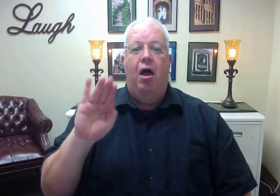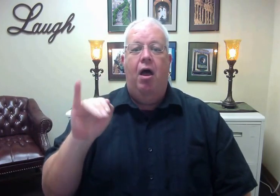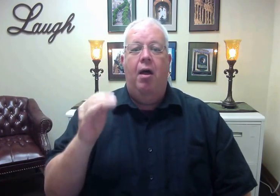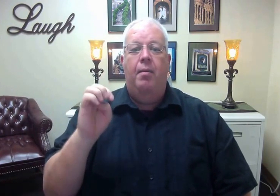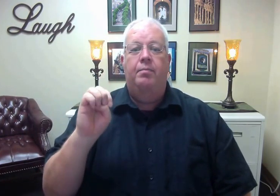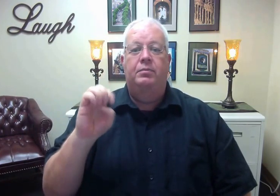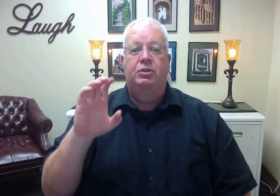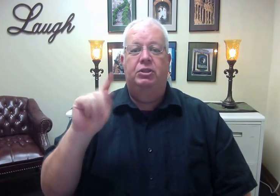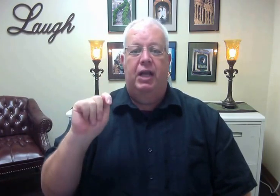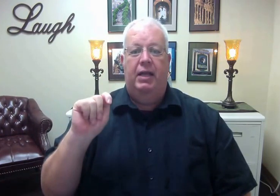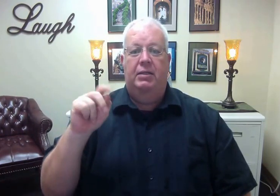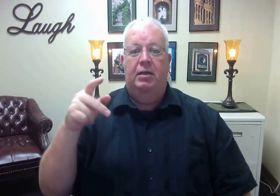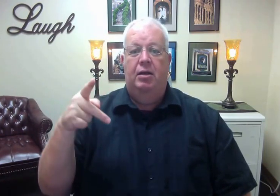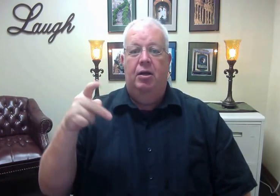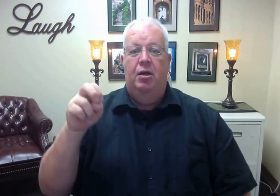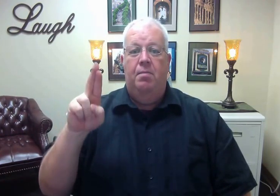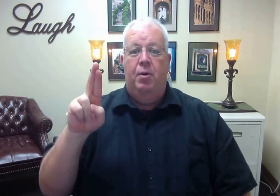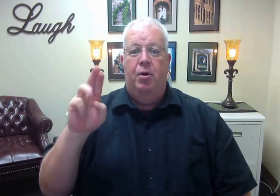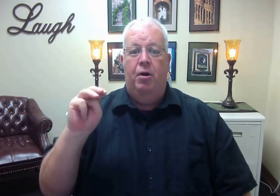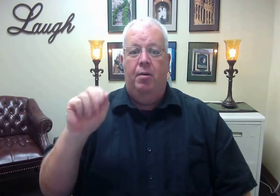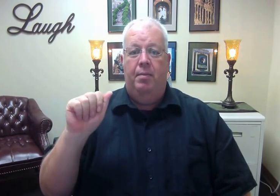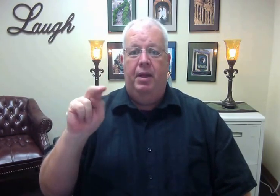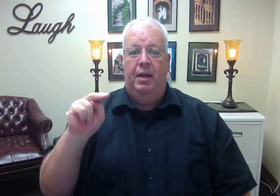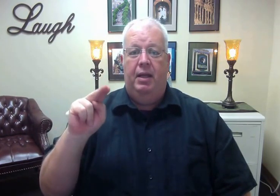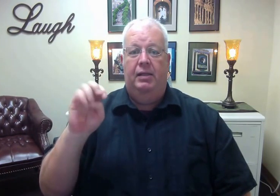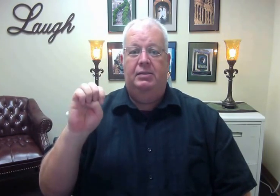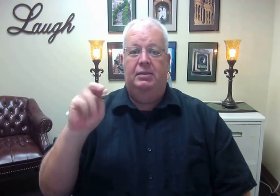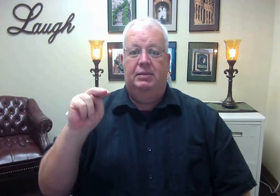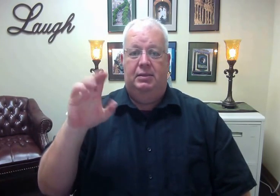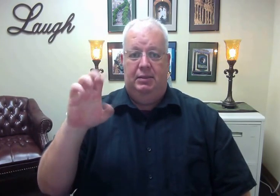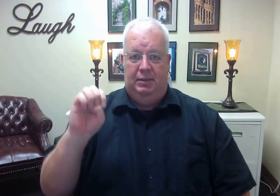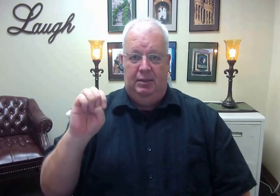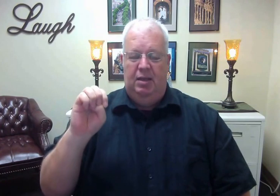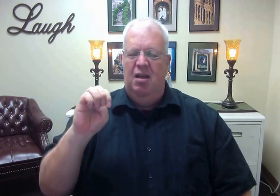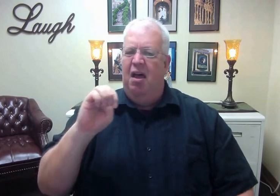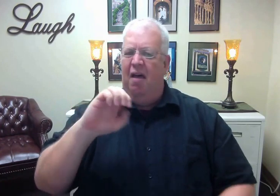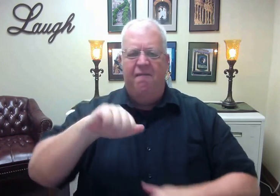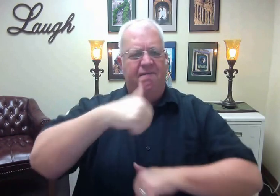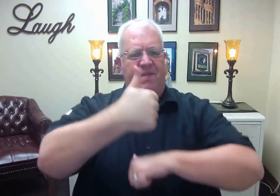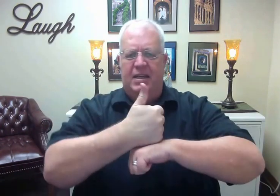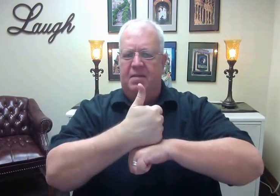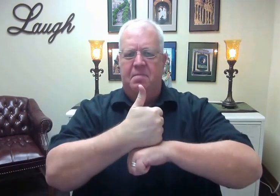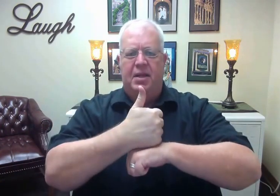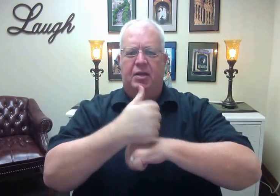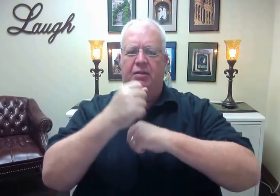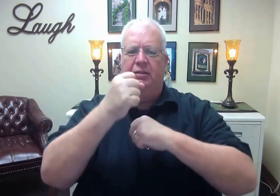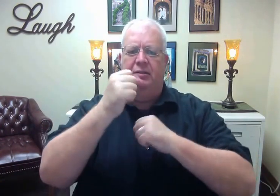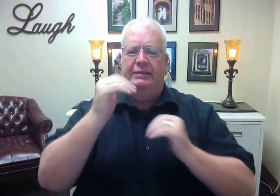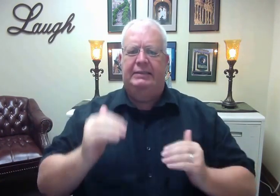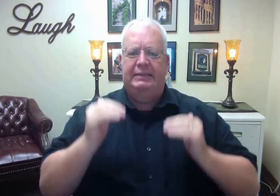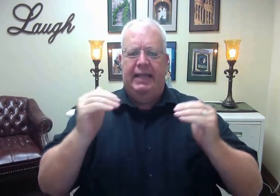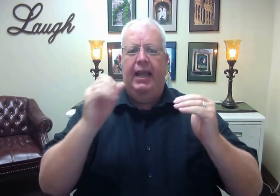of object permanence, a fundamental stage of childhood development.